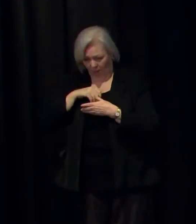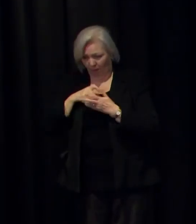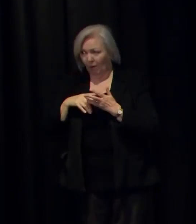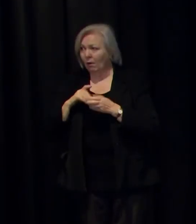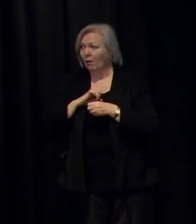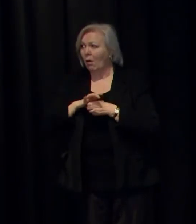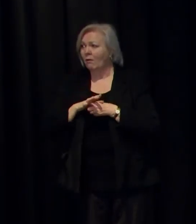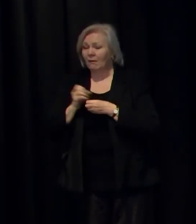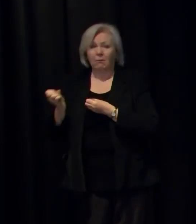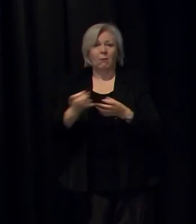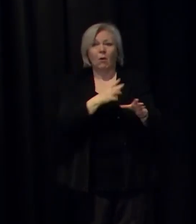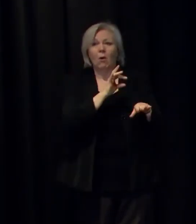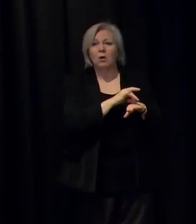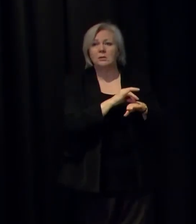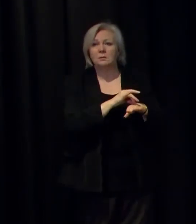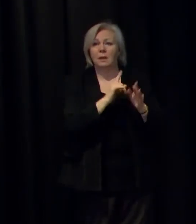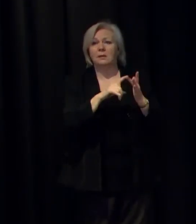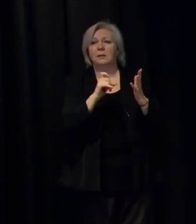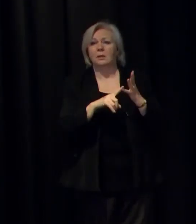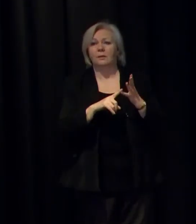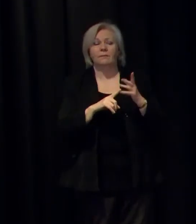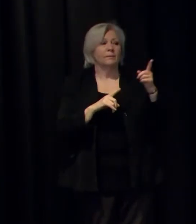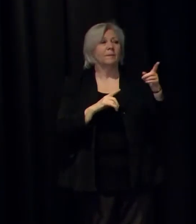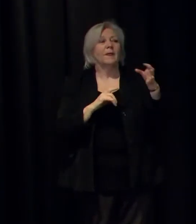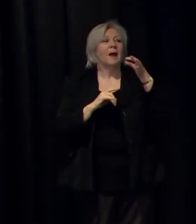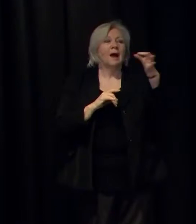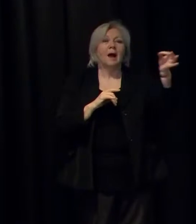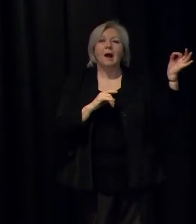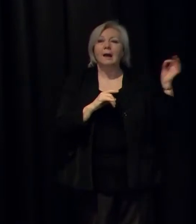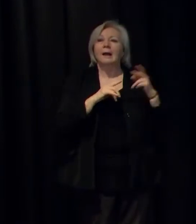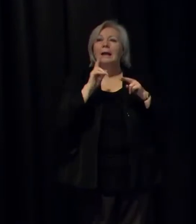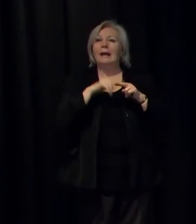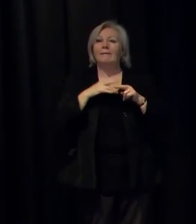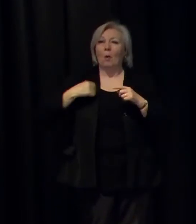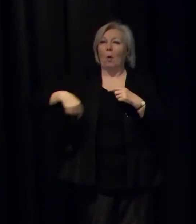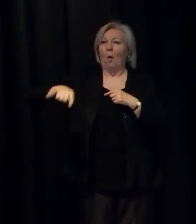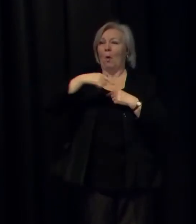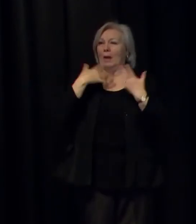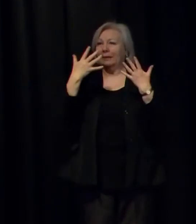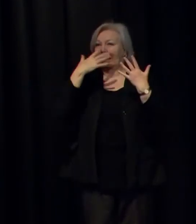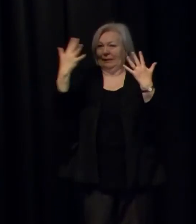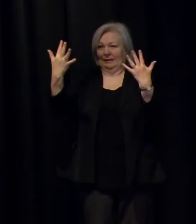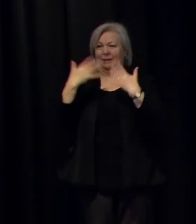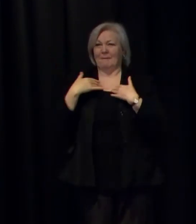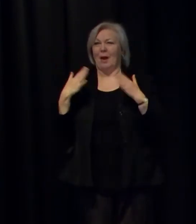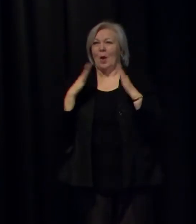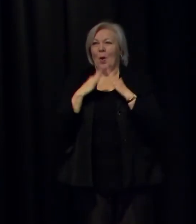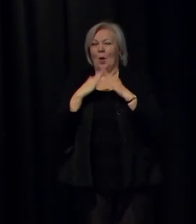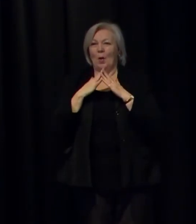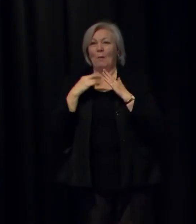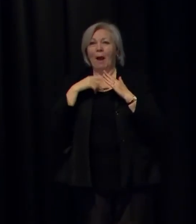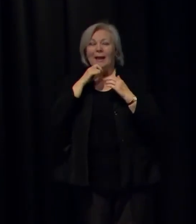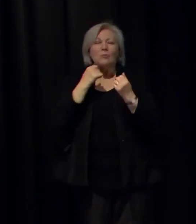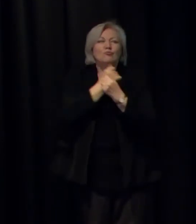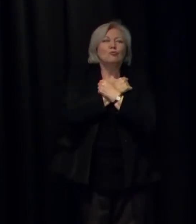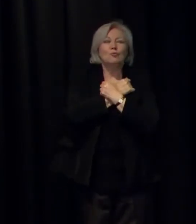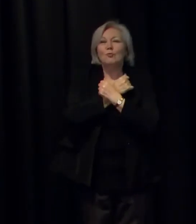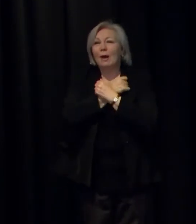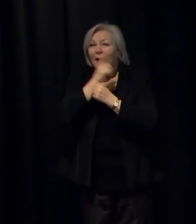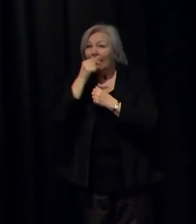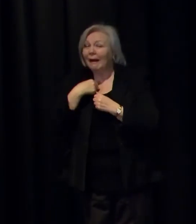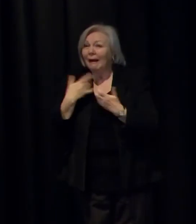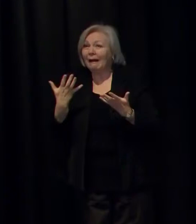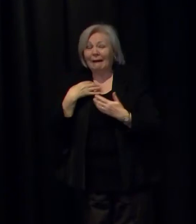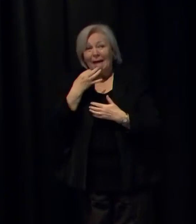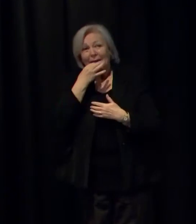have 10 at my house, can I hug them? Can I kiss them if we're all vaccinated? What's the recommendation? Well, I might ask the Chief Health Officer to